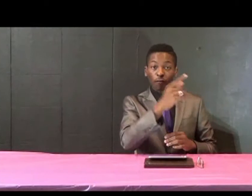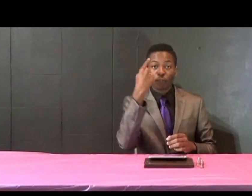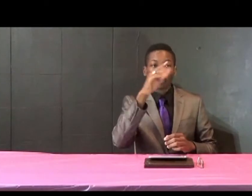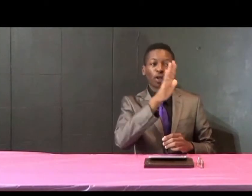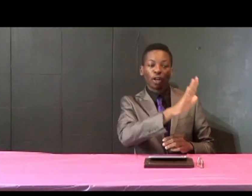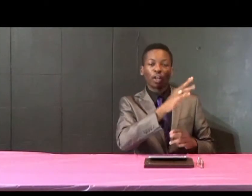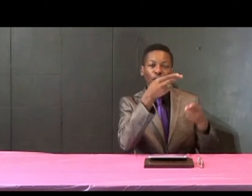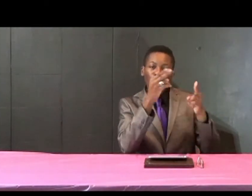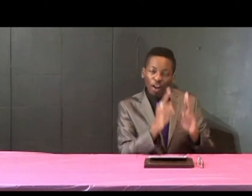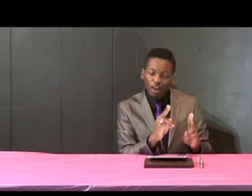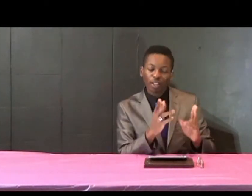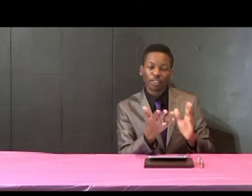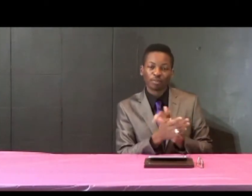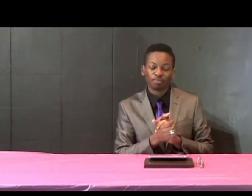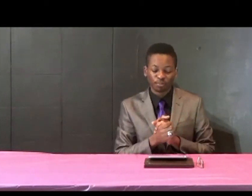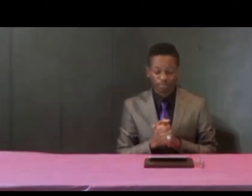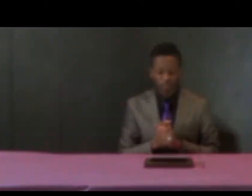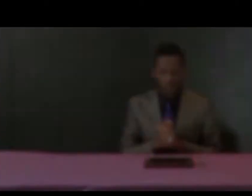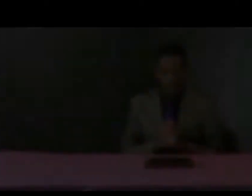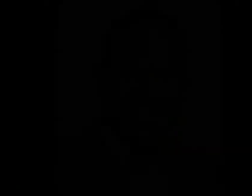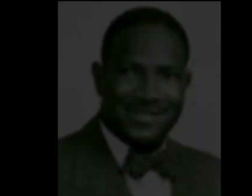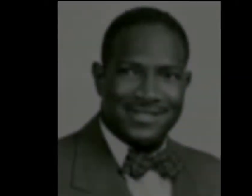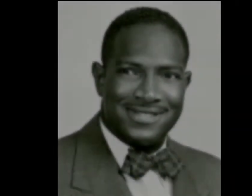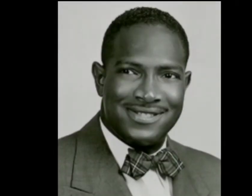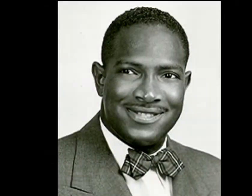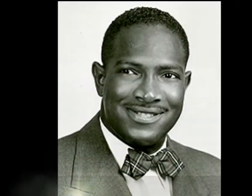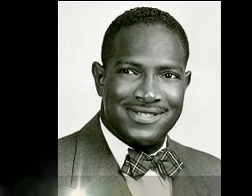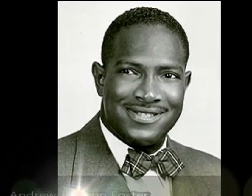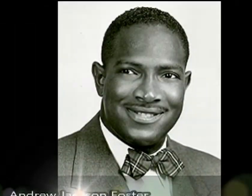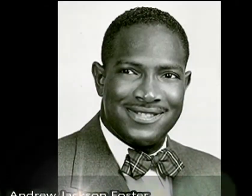Later there was a show that was created in her honor.